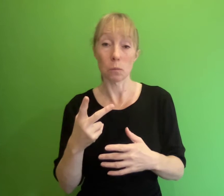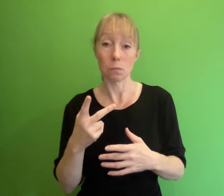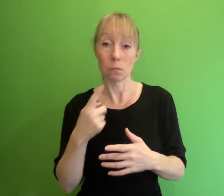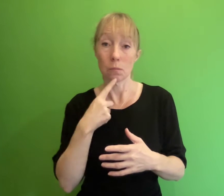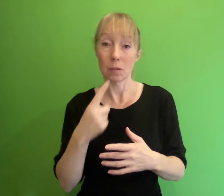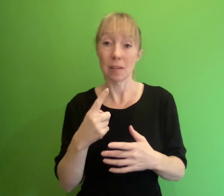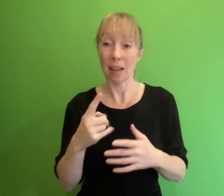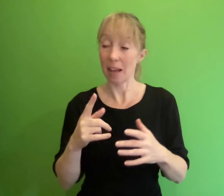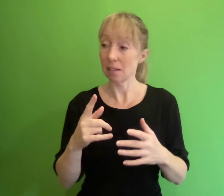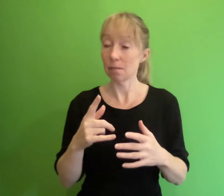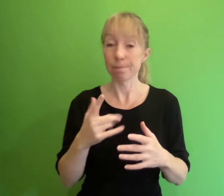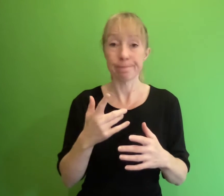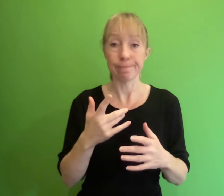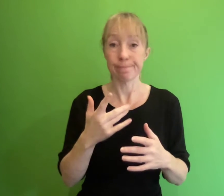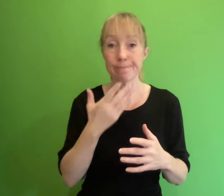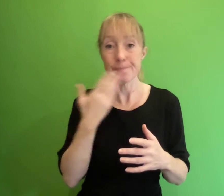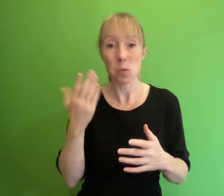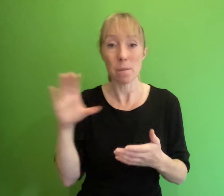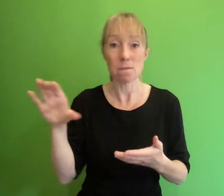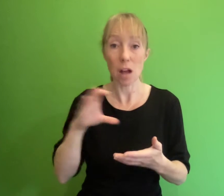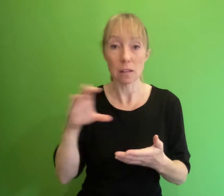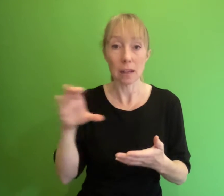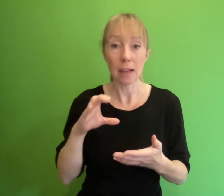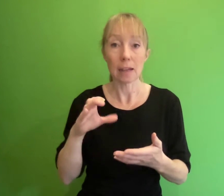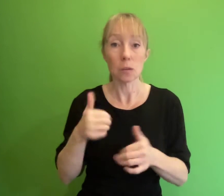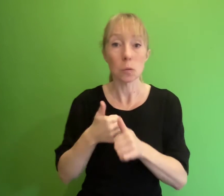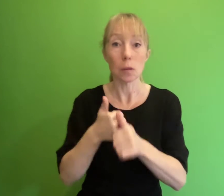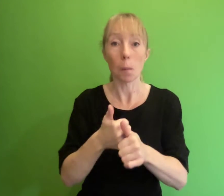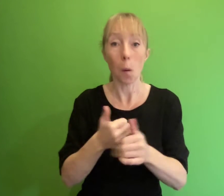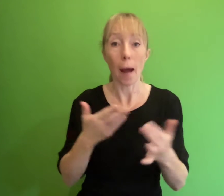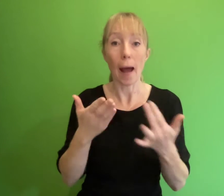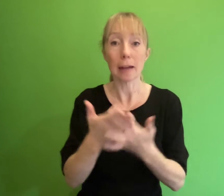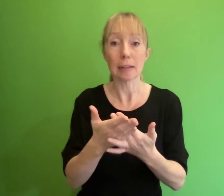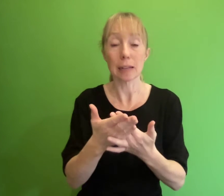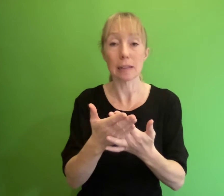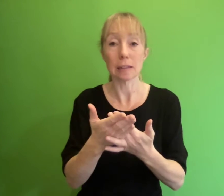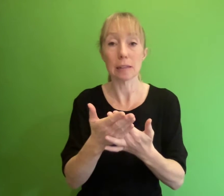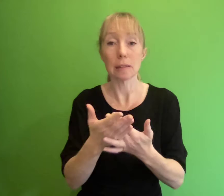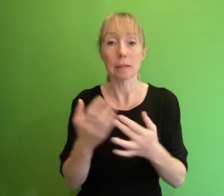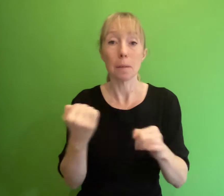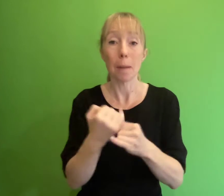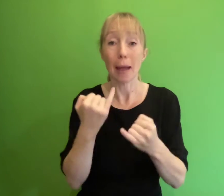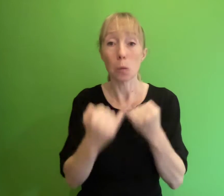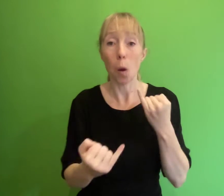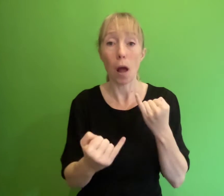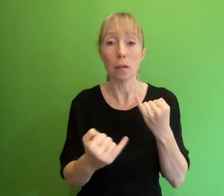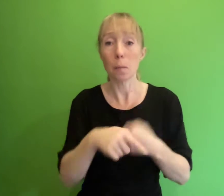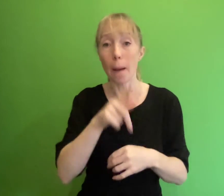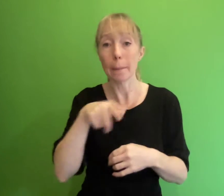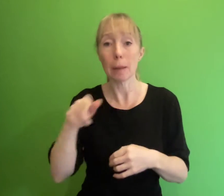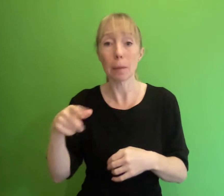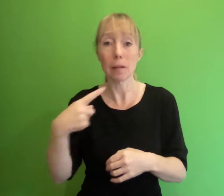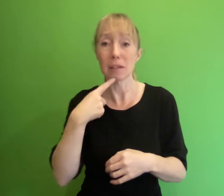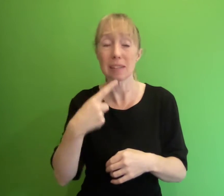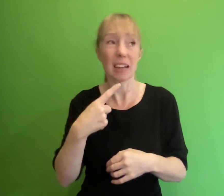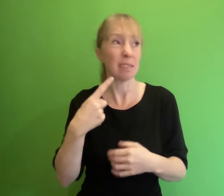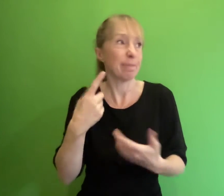of funding to support access, which was compounded by many feeling that they didn't know enough about what access provision should